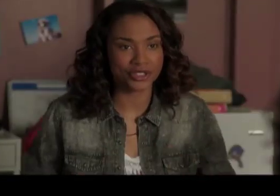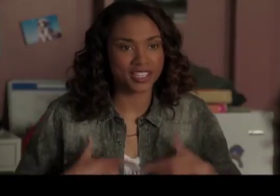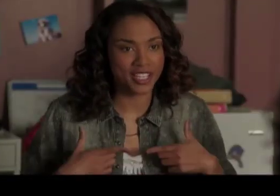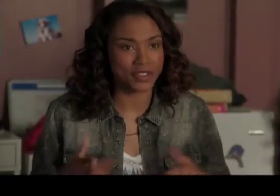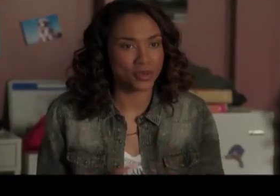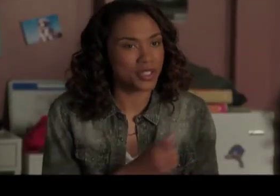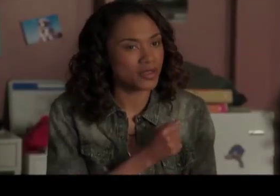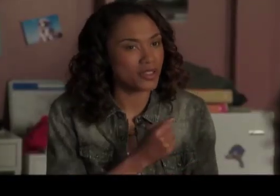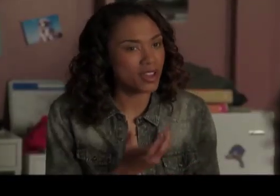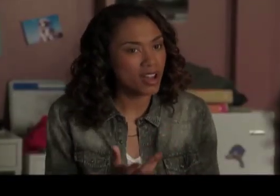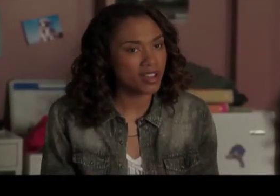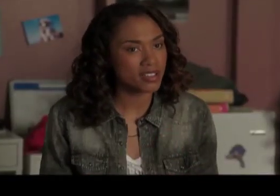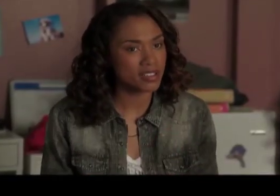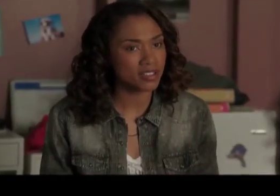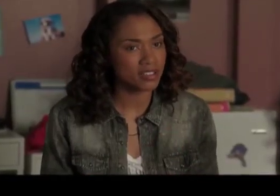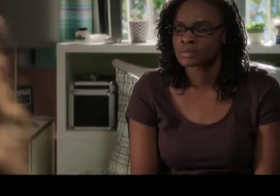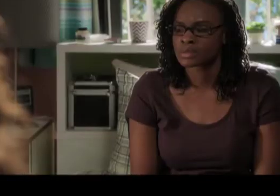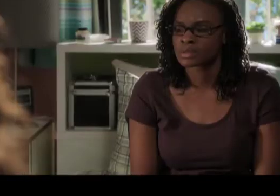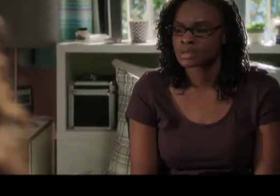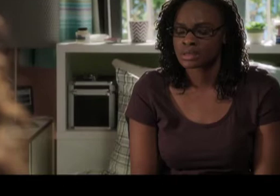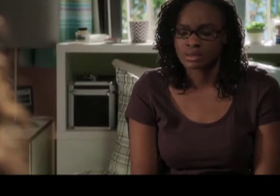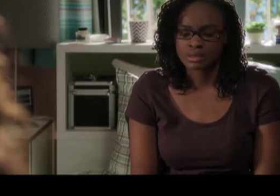life is a win for the cause.